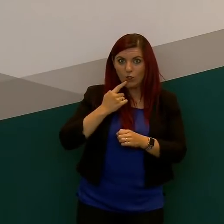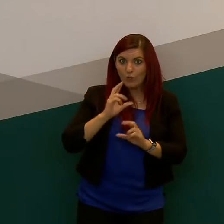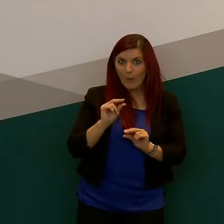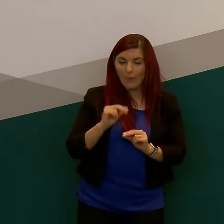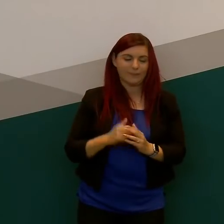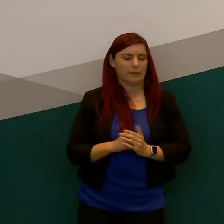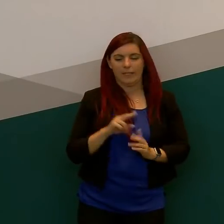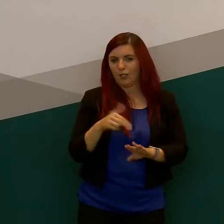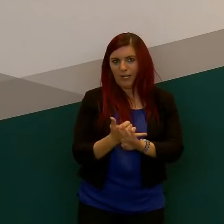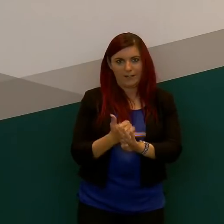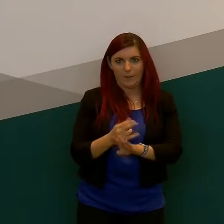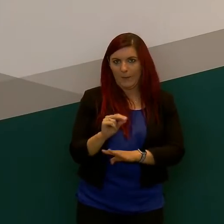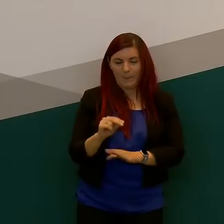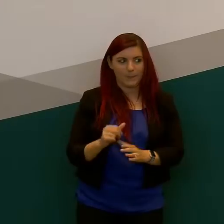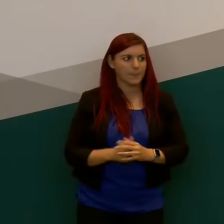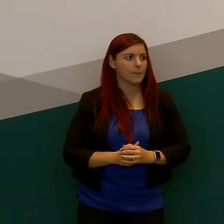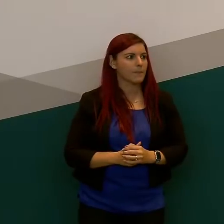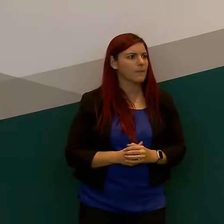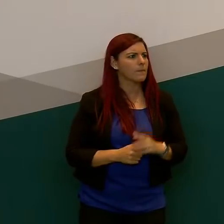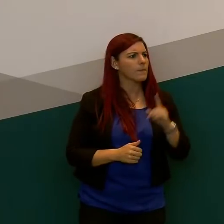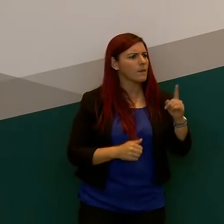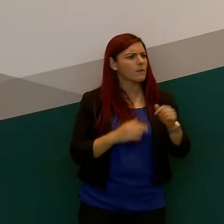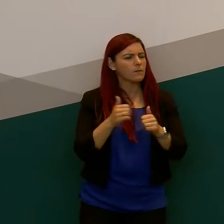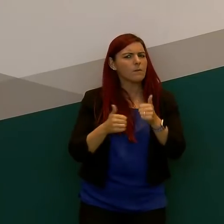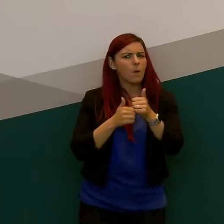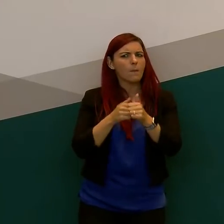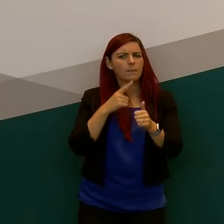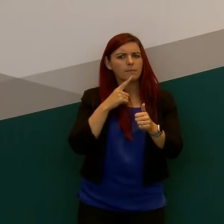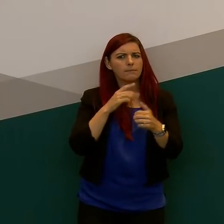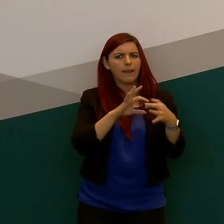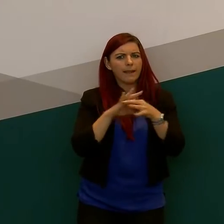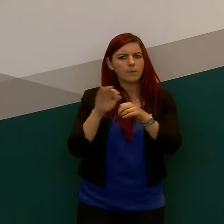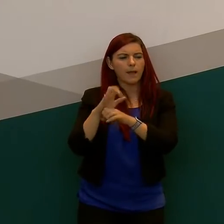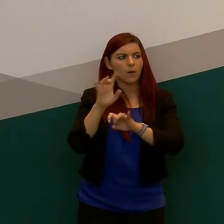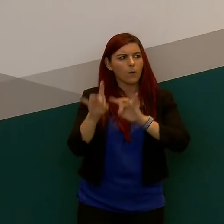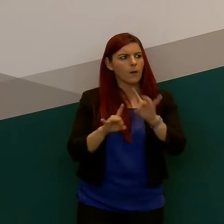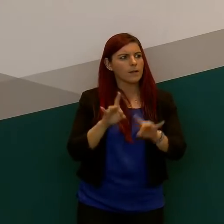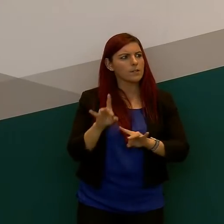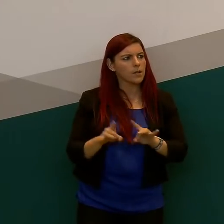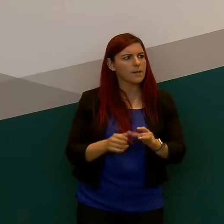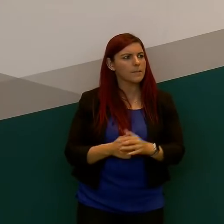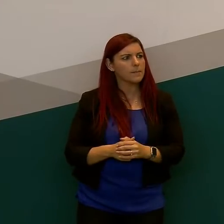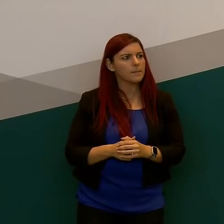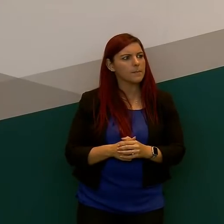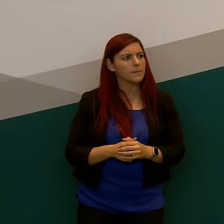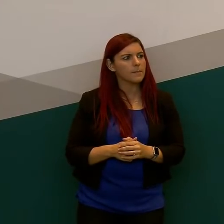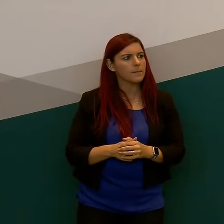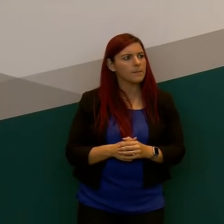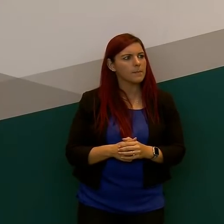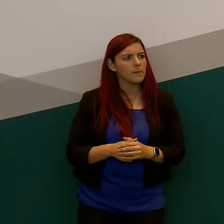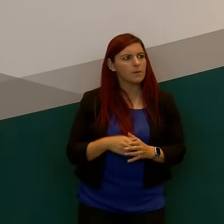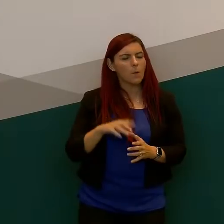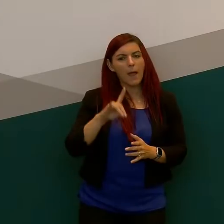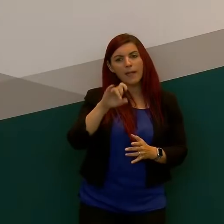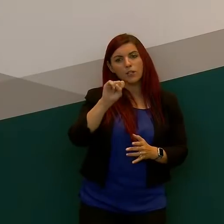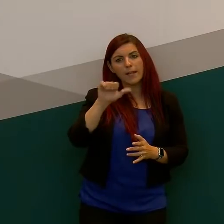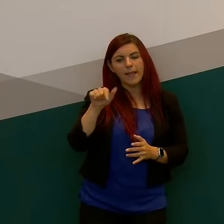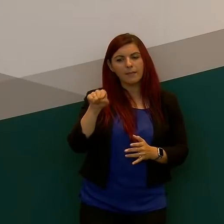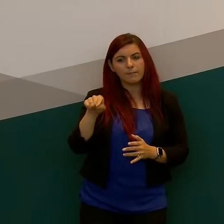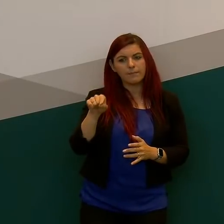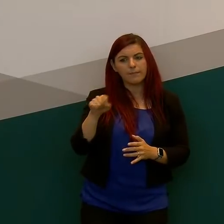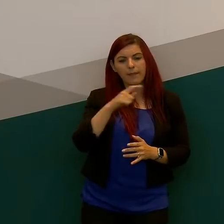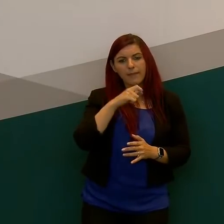Thanks. How you doing? Just to follow on that then, is that not a case for the authorities, the health and safety authorities, to follow places